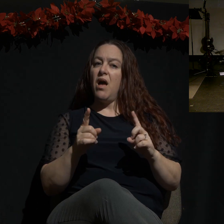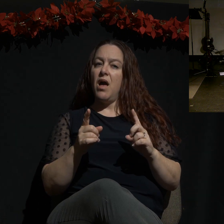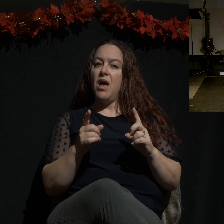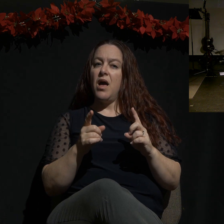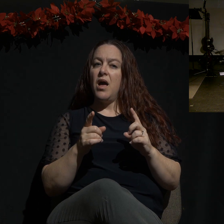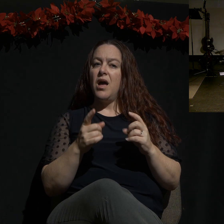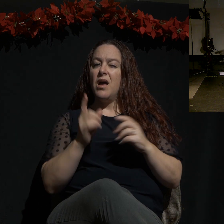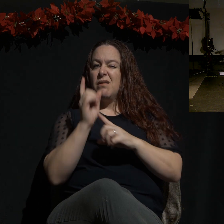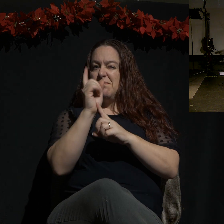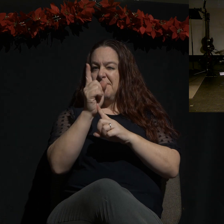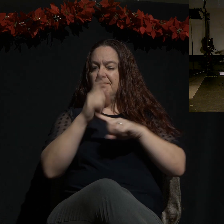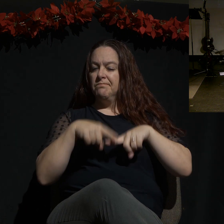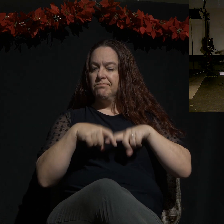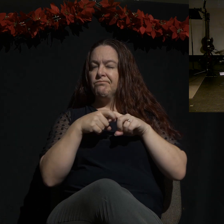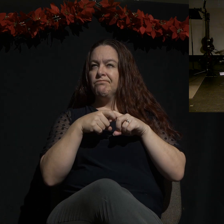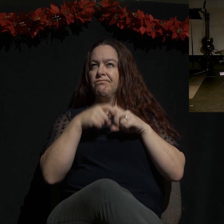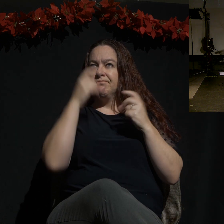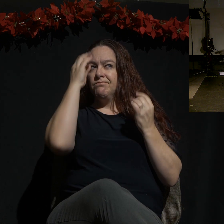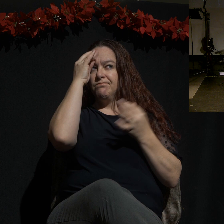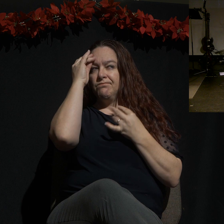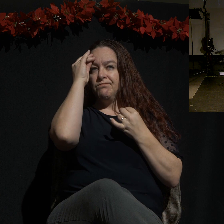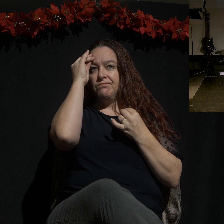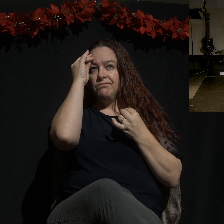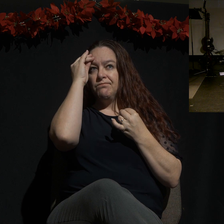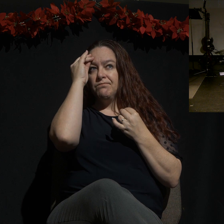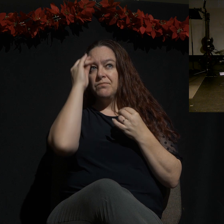take a second and think about